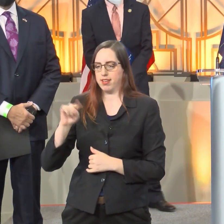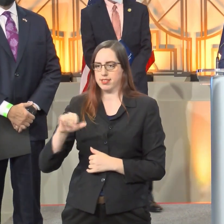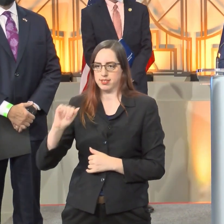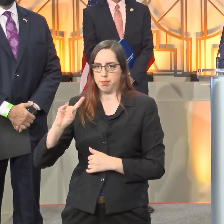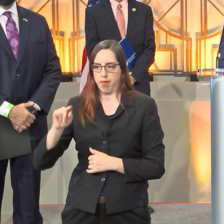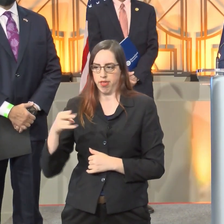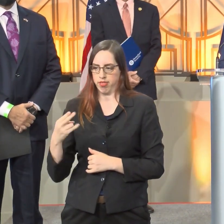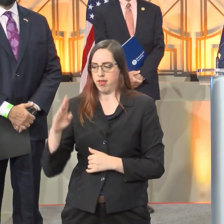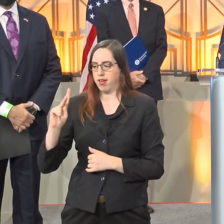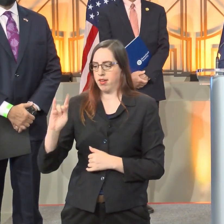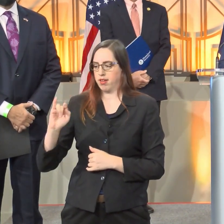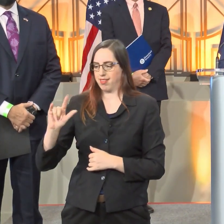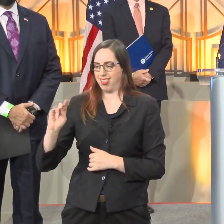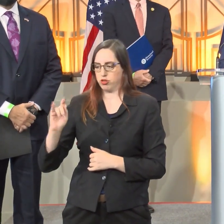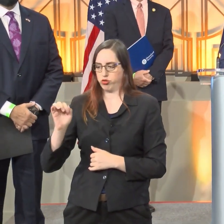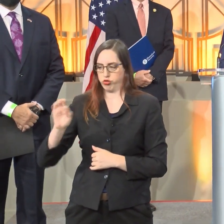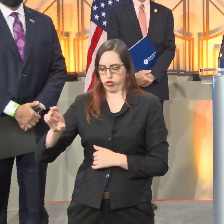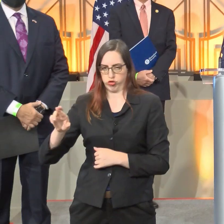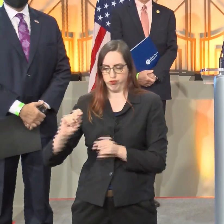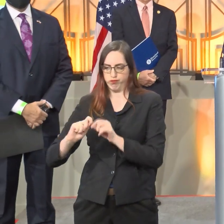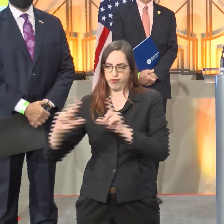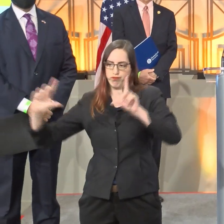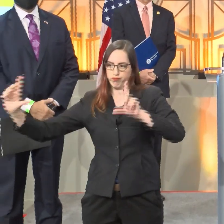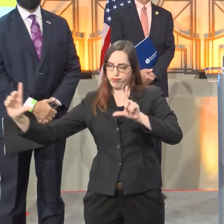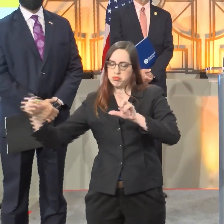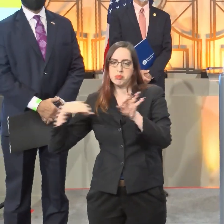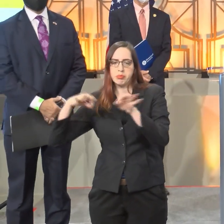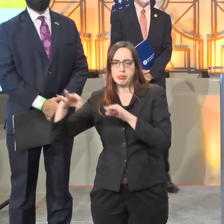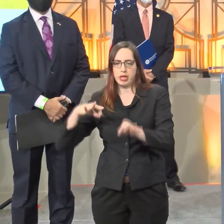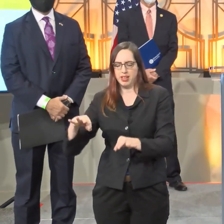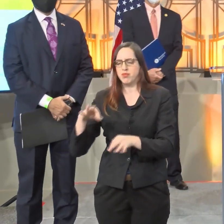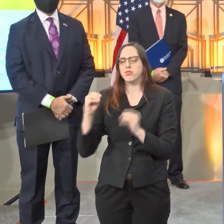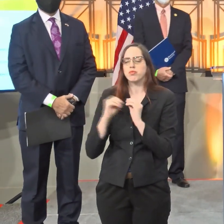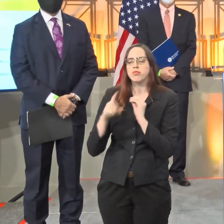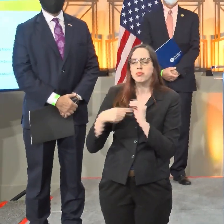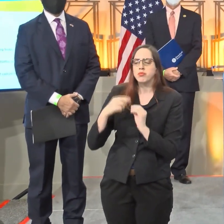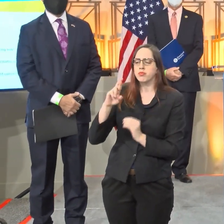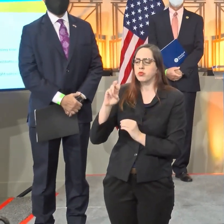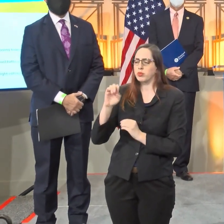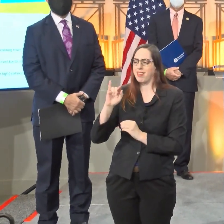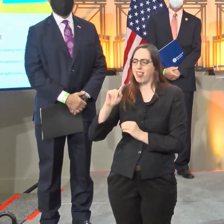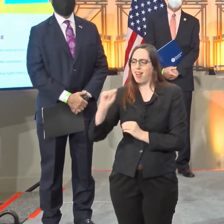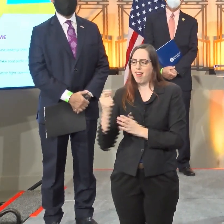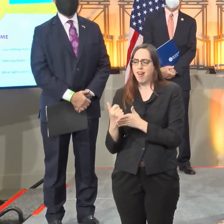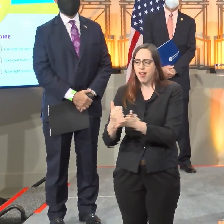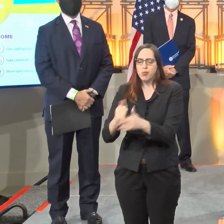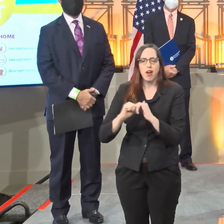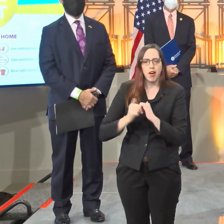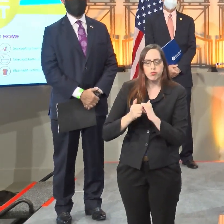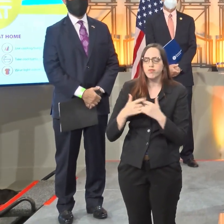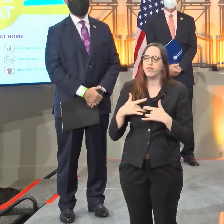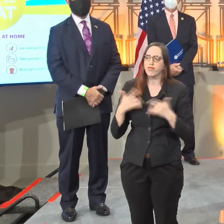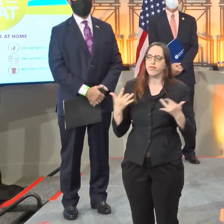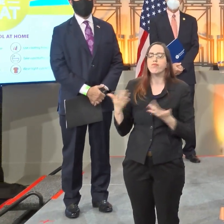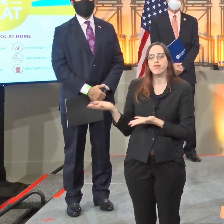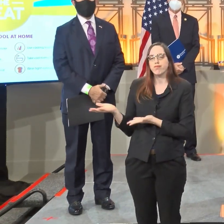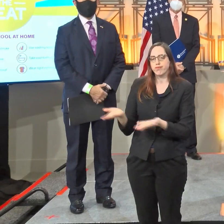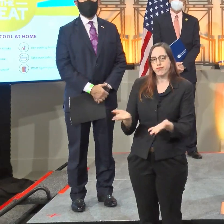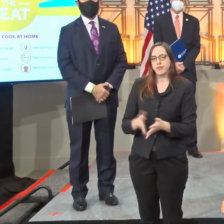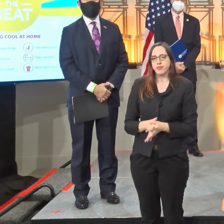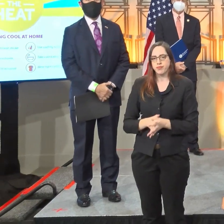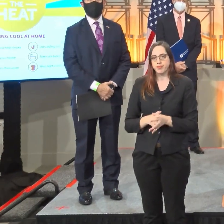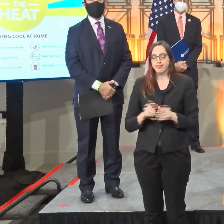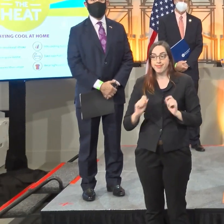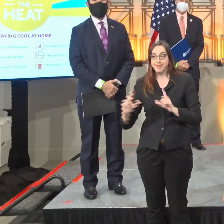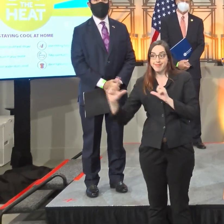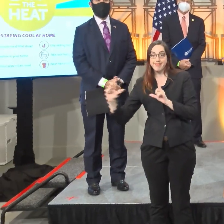who is joining us virtually to tell us how Reliant is helping Houstonians this year. Elizabeth. Thank